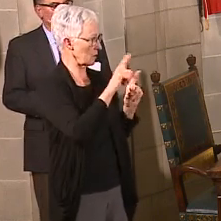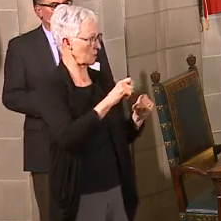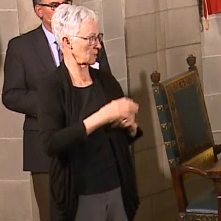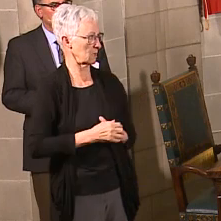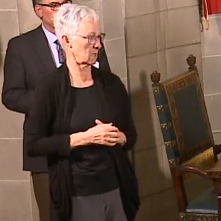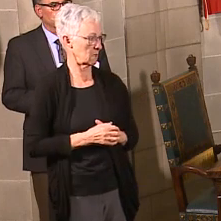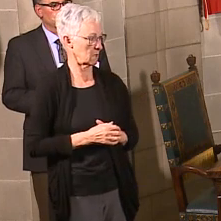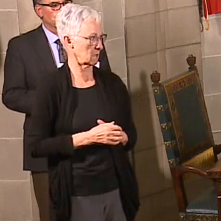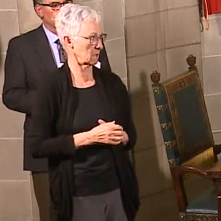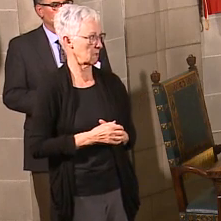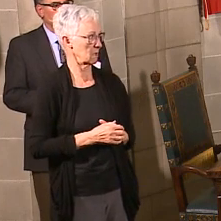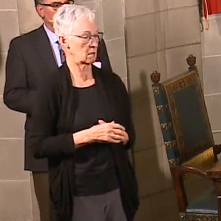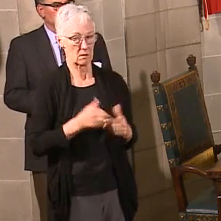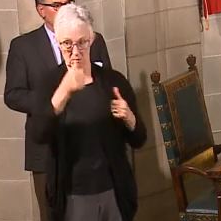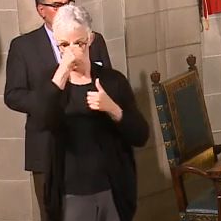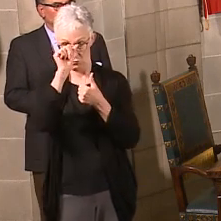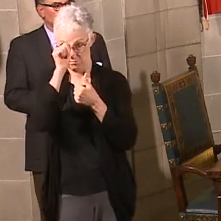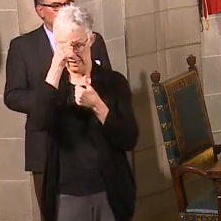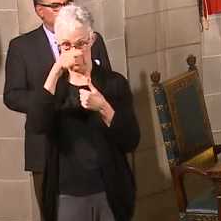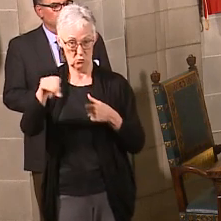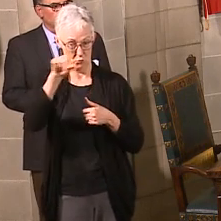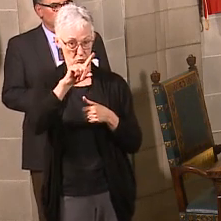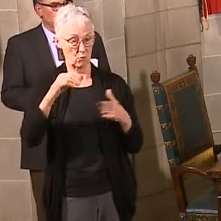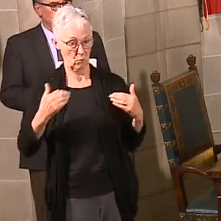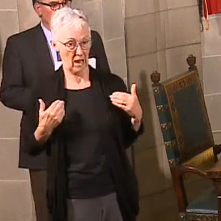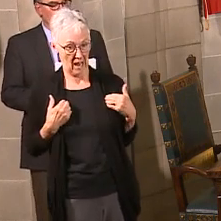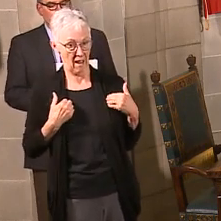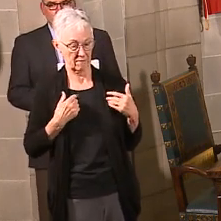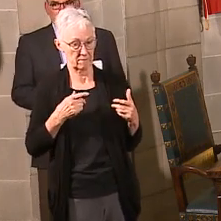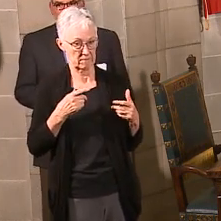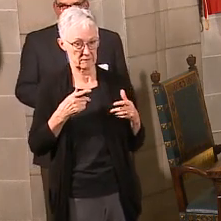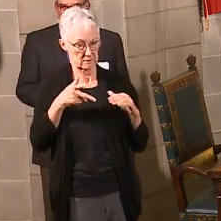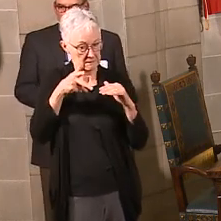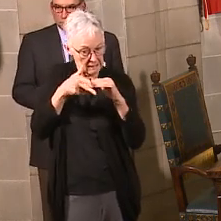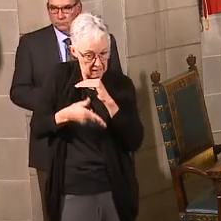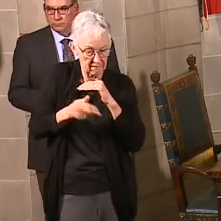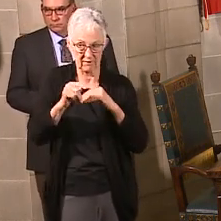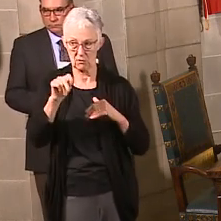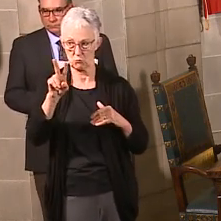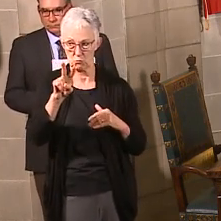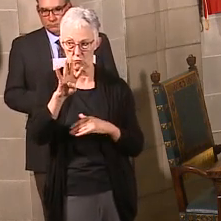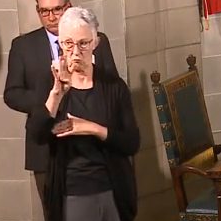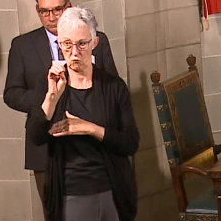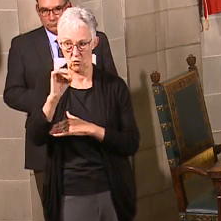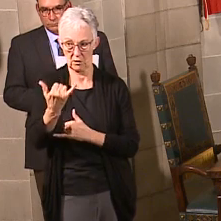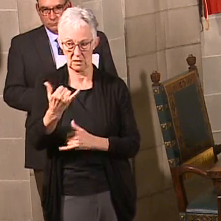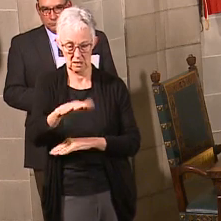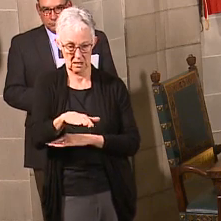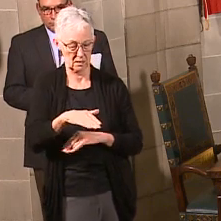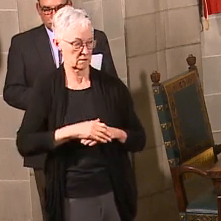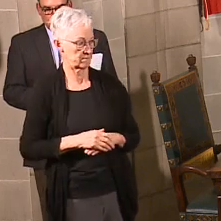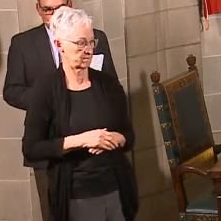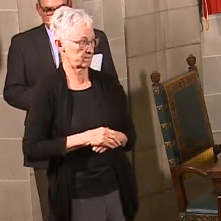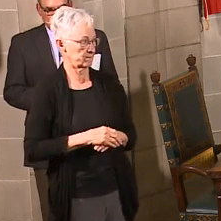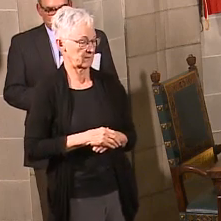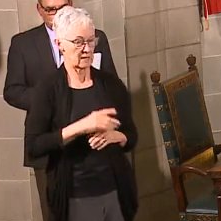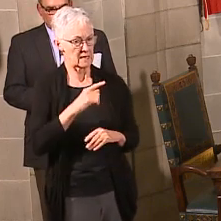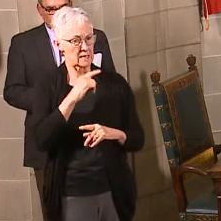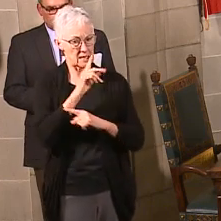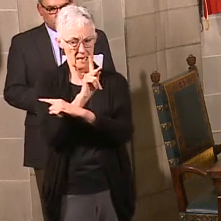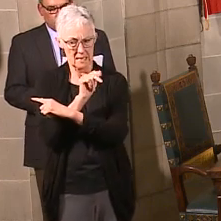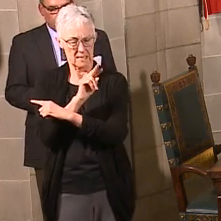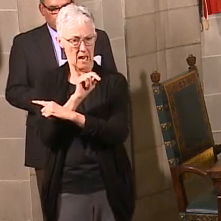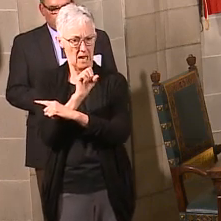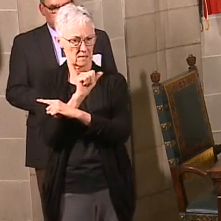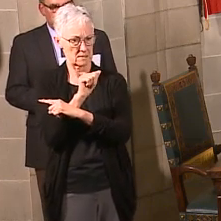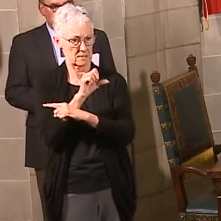got, to cut this one a little bit short today, we got a lot of questions too. So Christian Wagner, NTV, Norton County, Kansas,